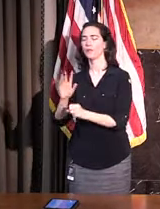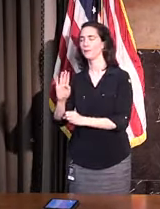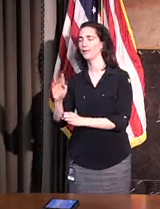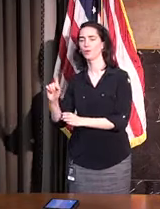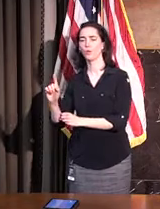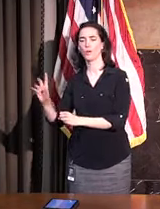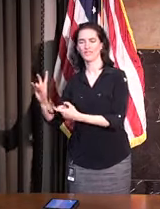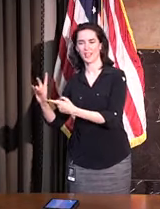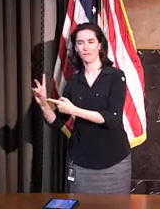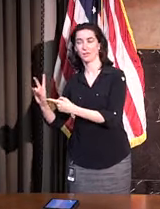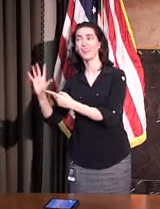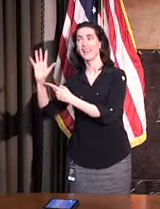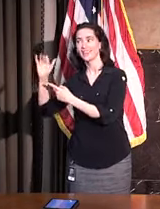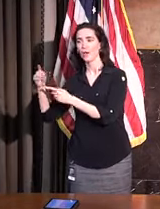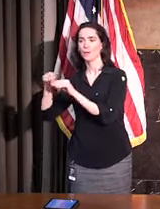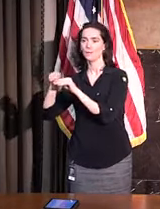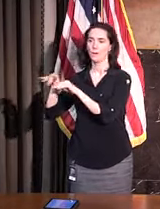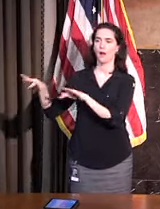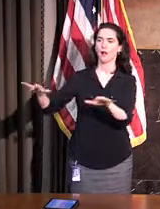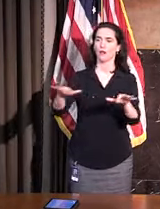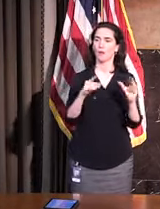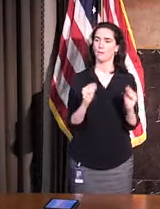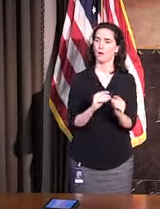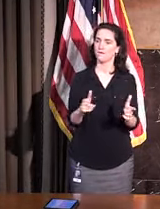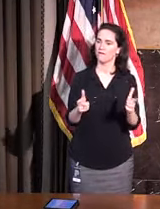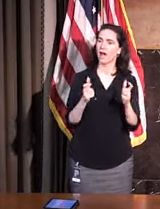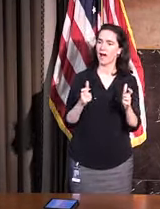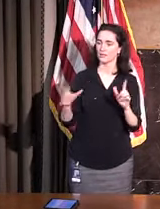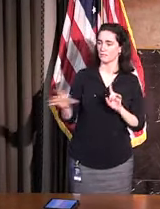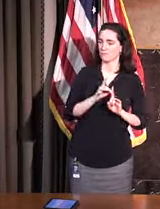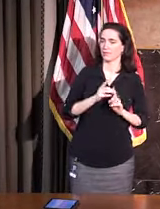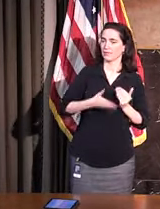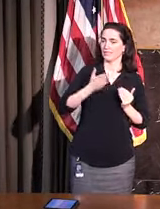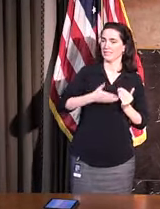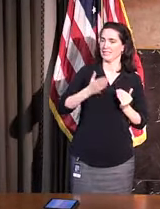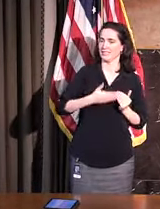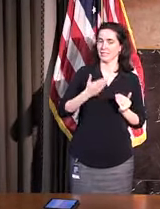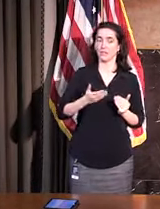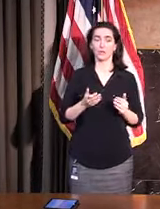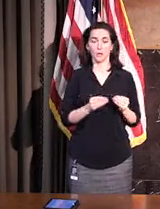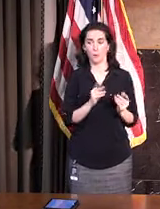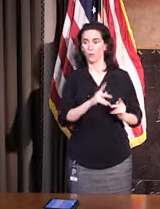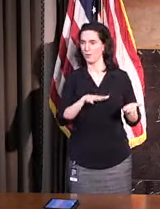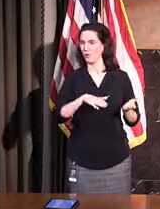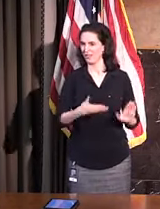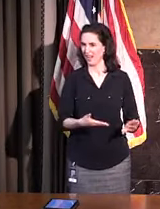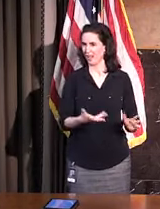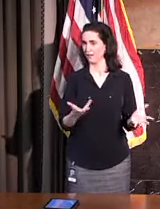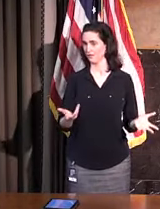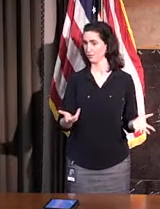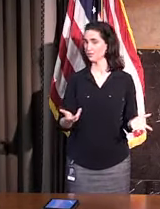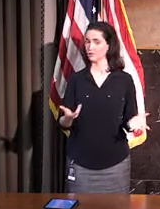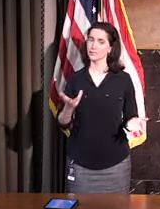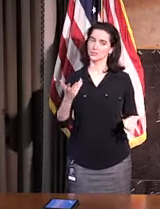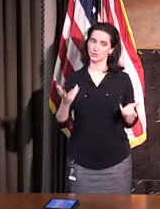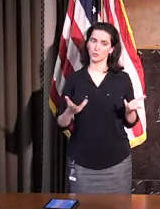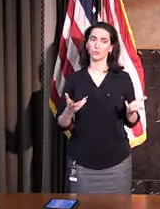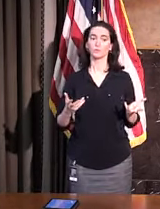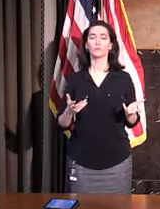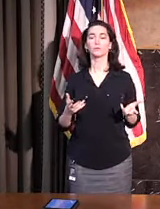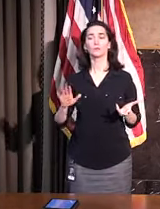And we know that it is more easily transmitted, and that by itself means it's more deadly because there's a